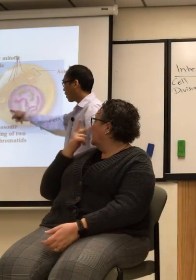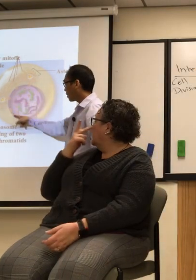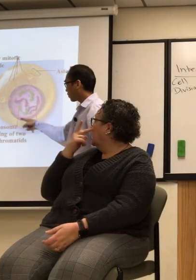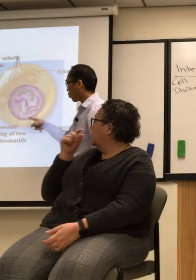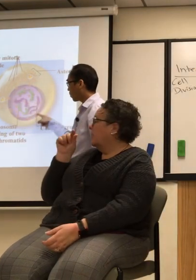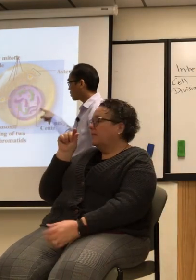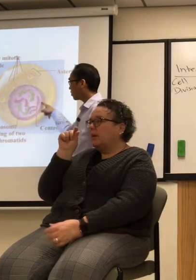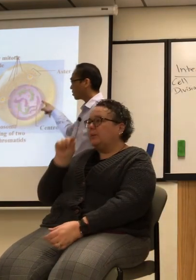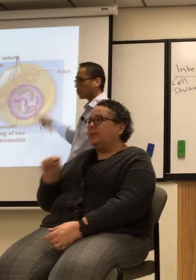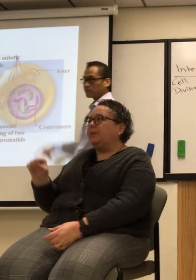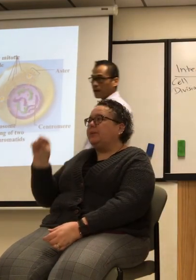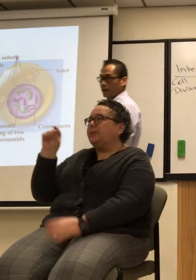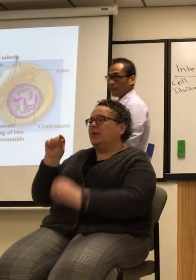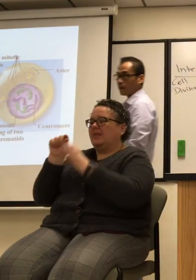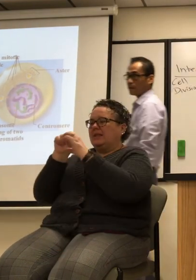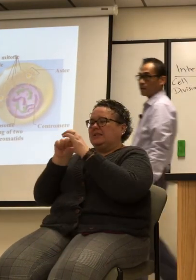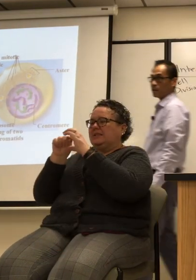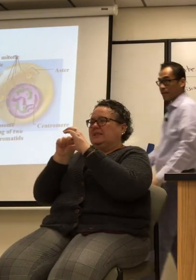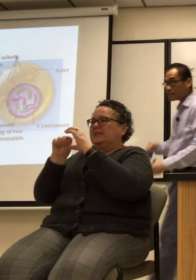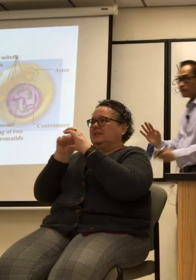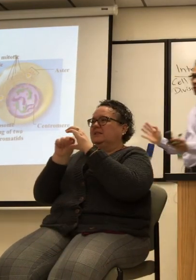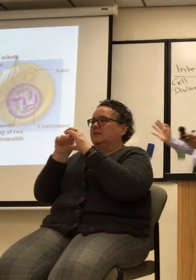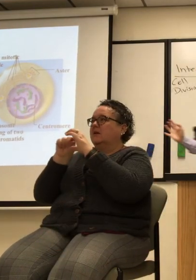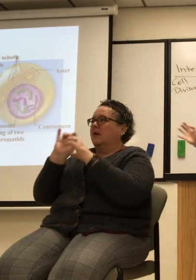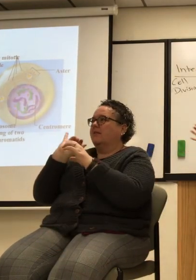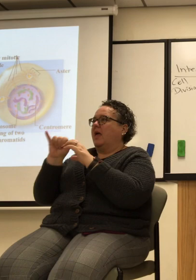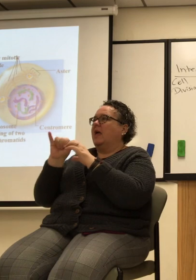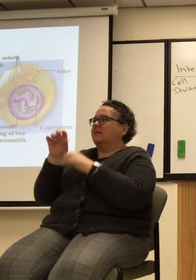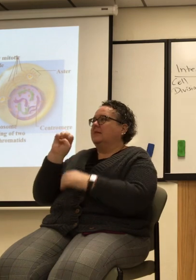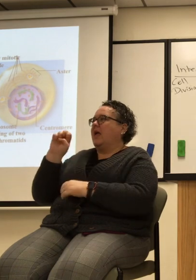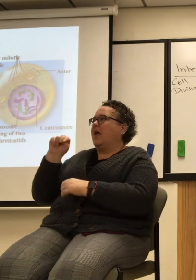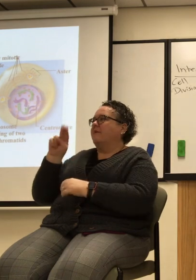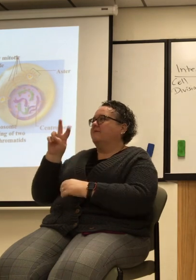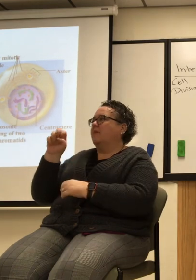that's surrounding the chromosomes is what I'm talking about. It's still there.